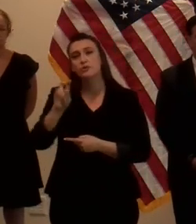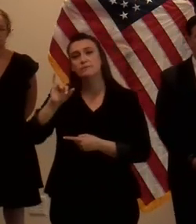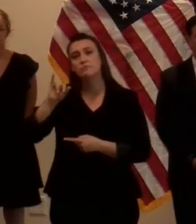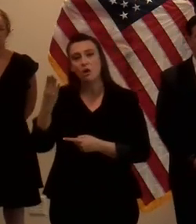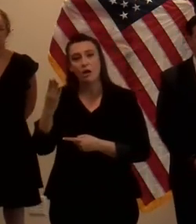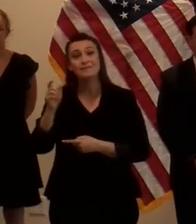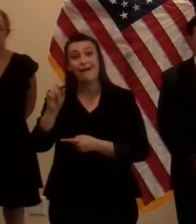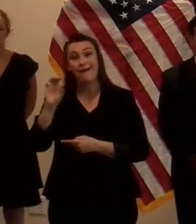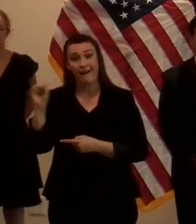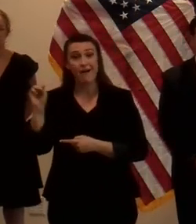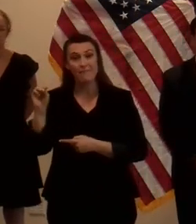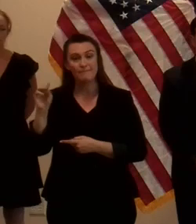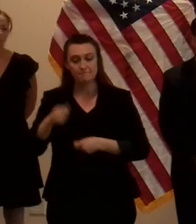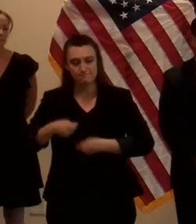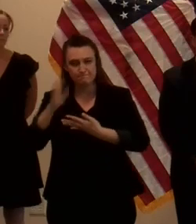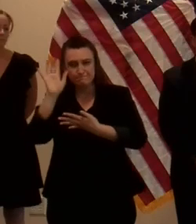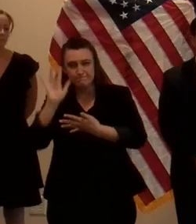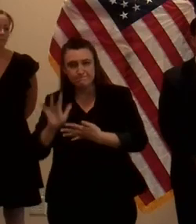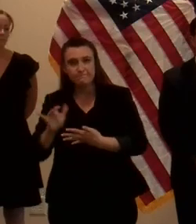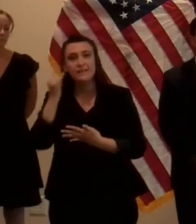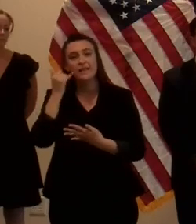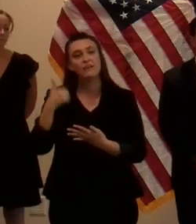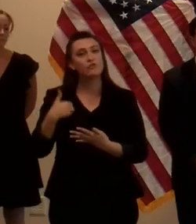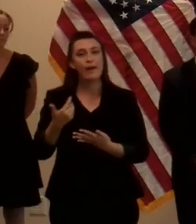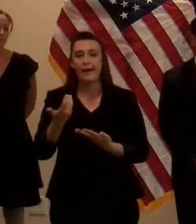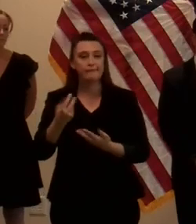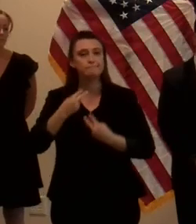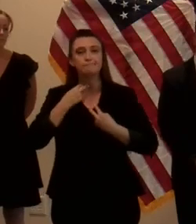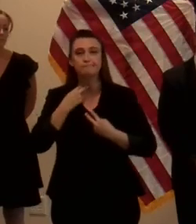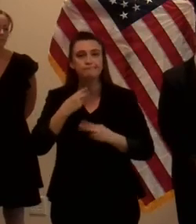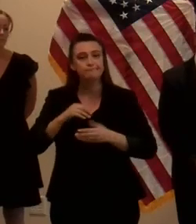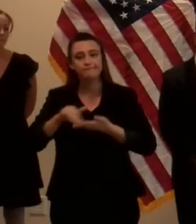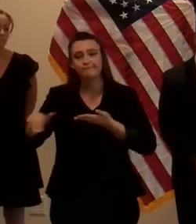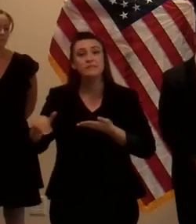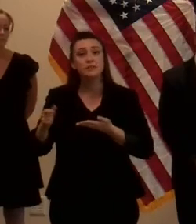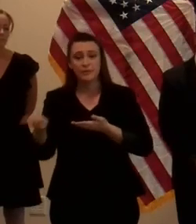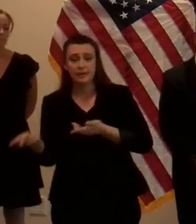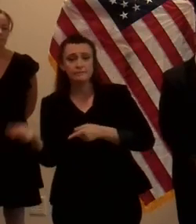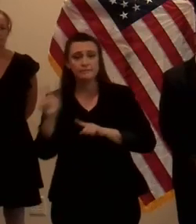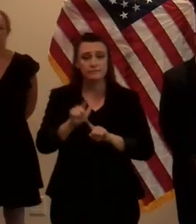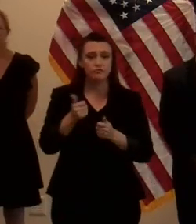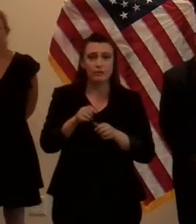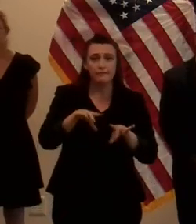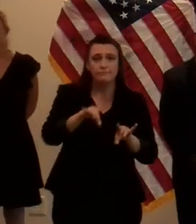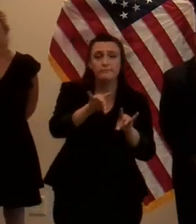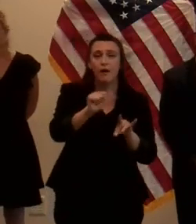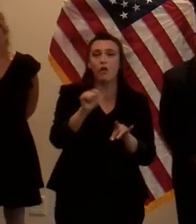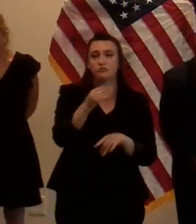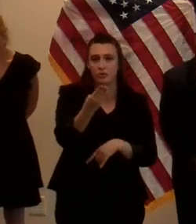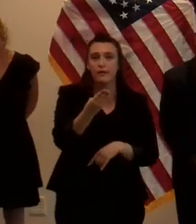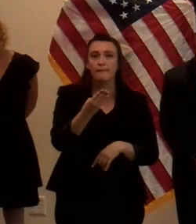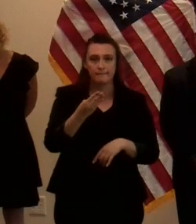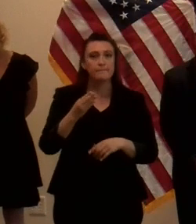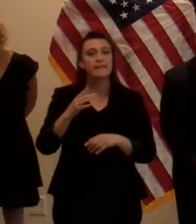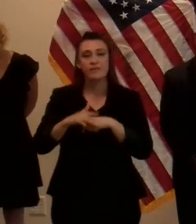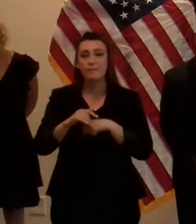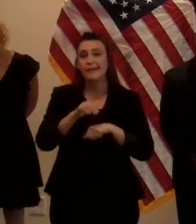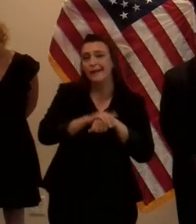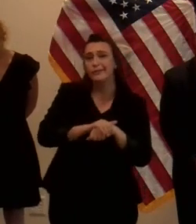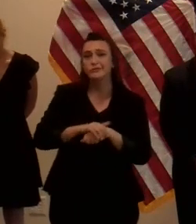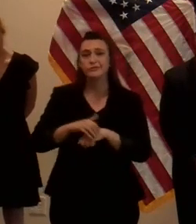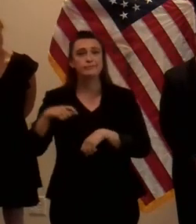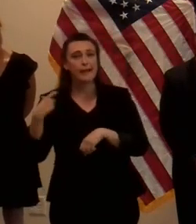connect displaced workers with industries currently hiring: grocery stores, healthcare providers, hospitals. It's available in English and Spanish,